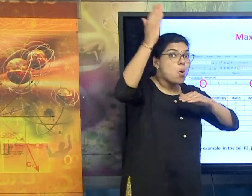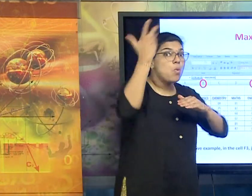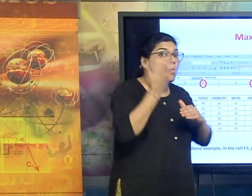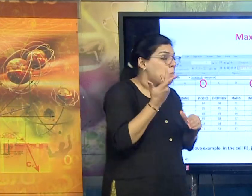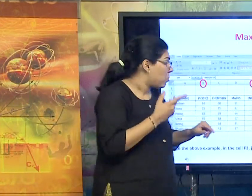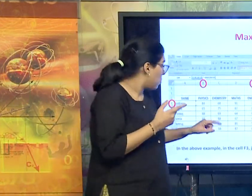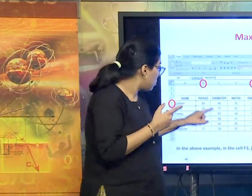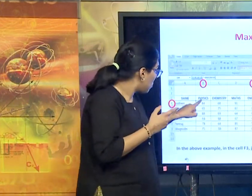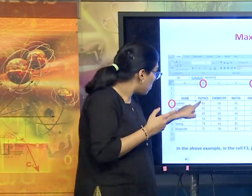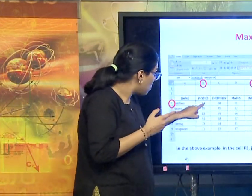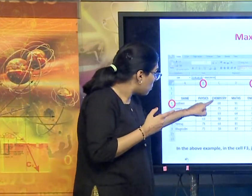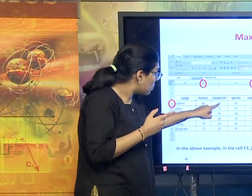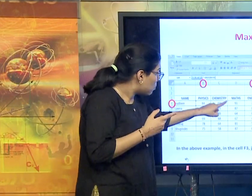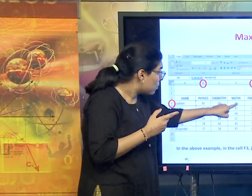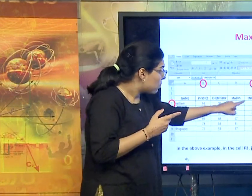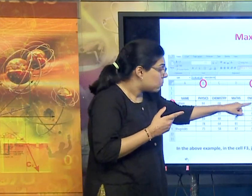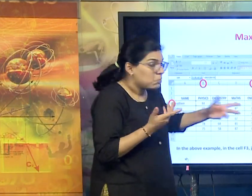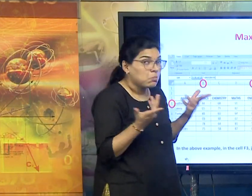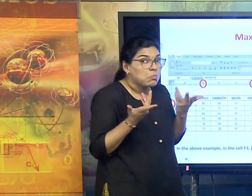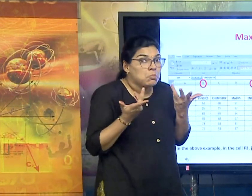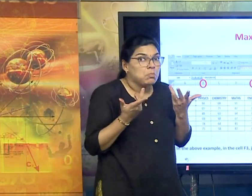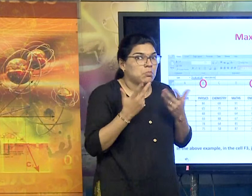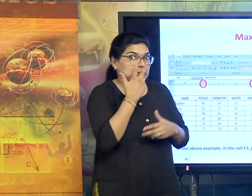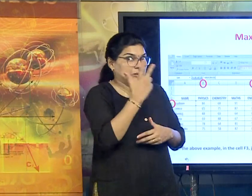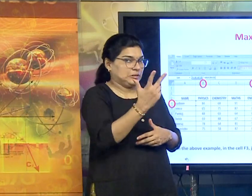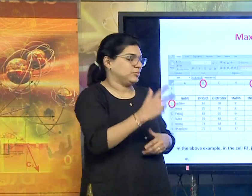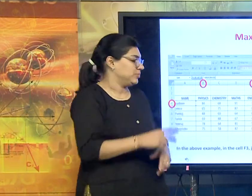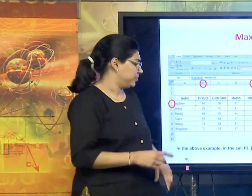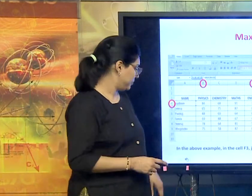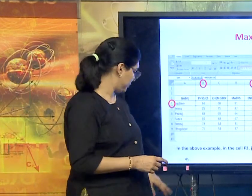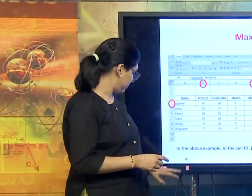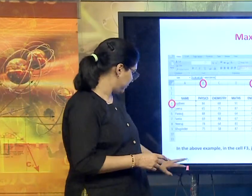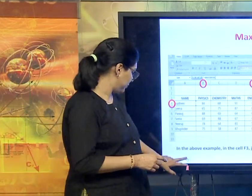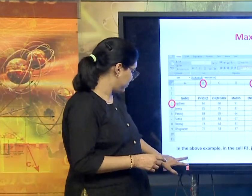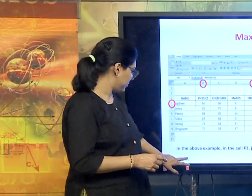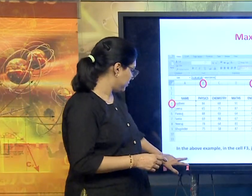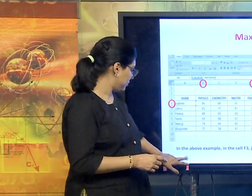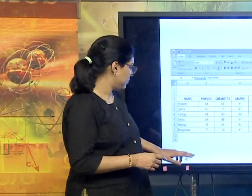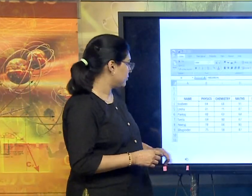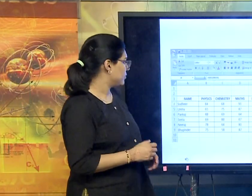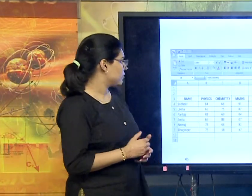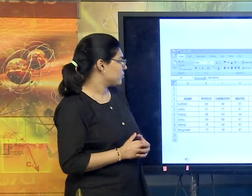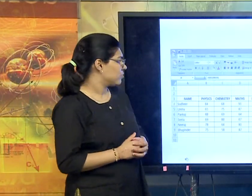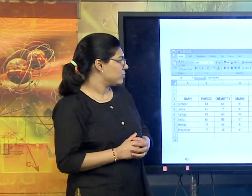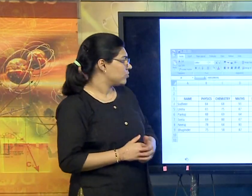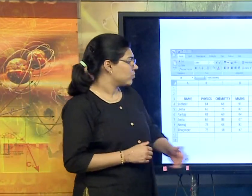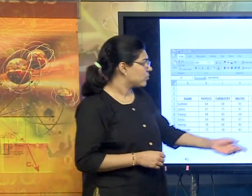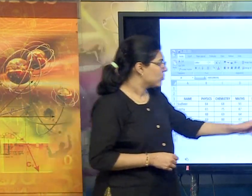E4 here. And here we are trying to find the maximum. See,